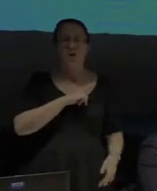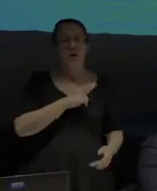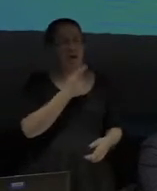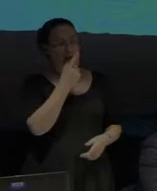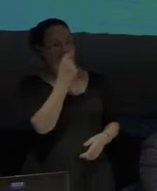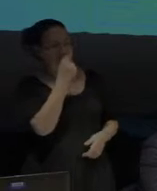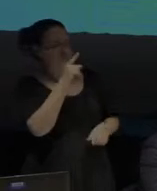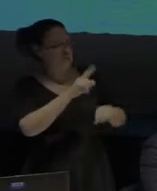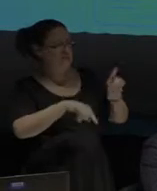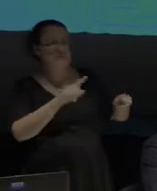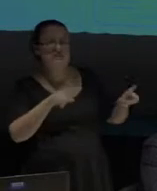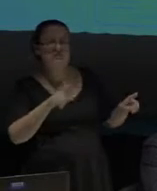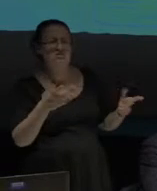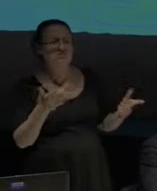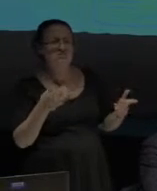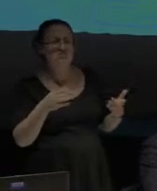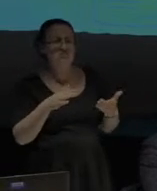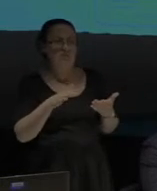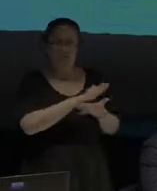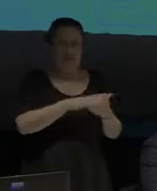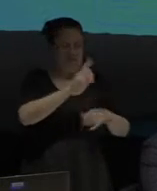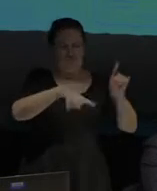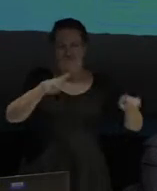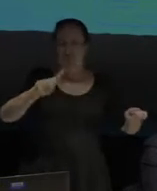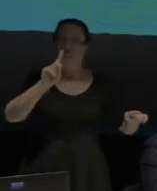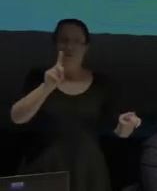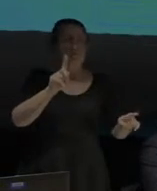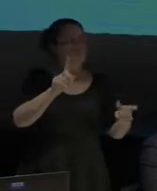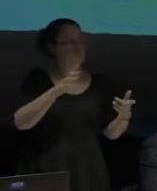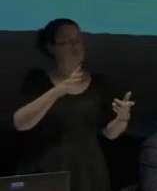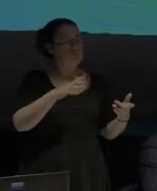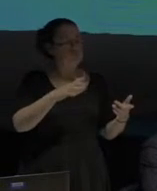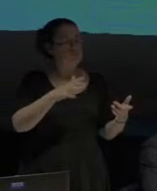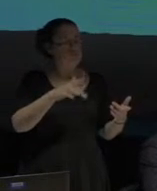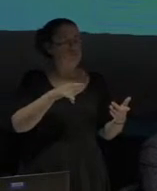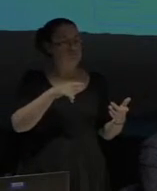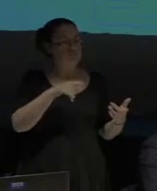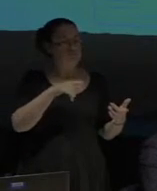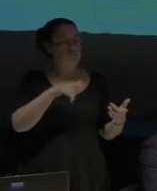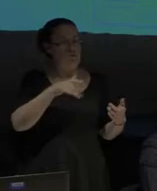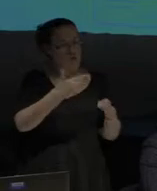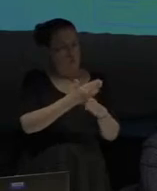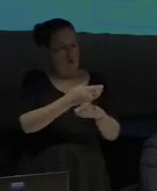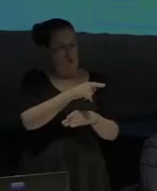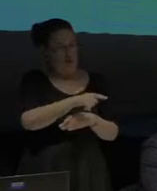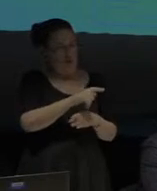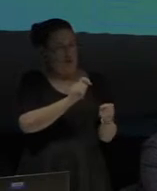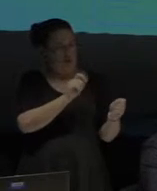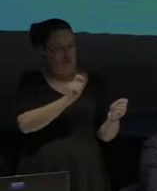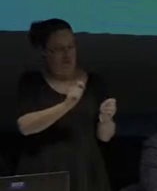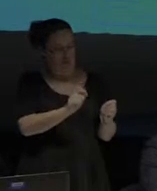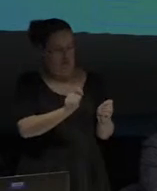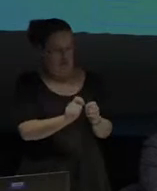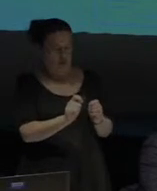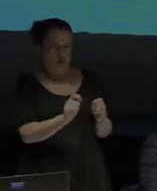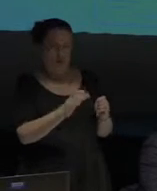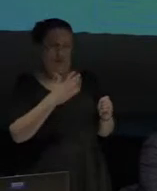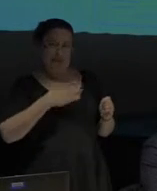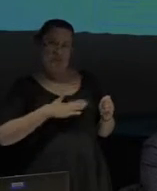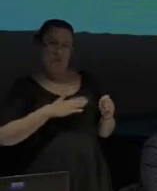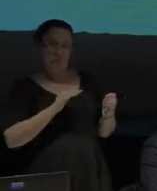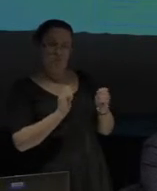as, from working. So the fact that an employer needs to adapt and adjust to meet different requirements, whether that be given the fact